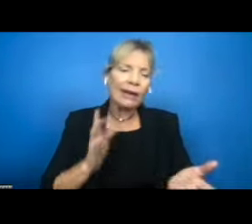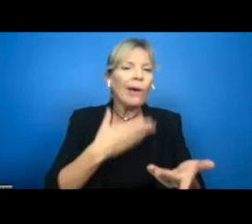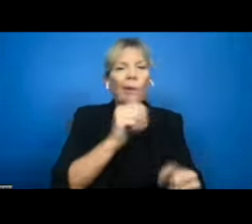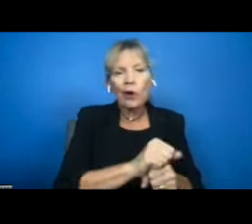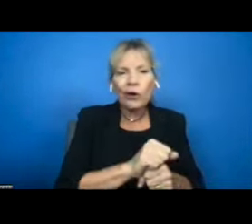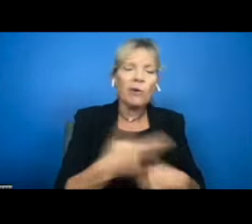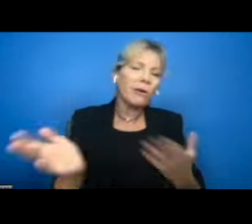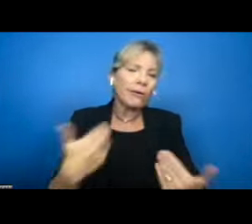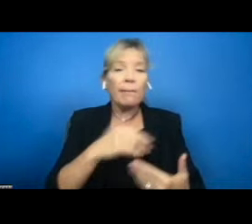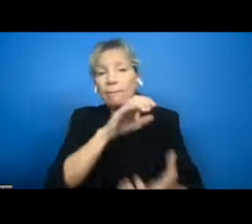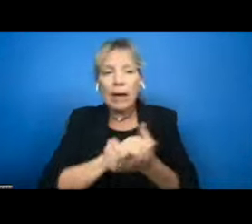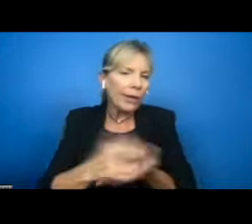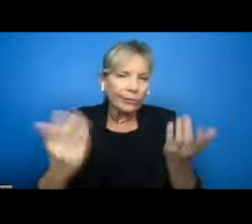married.